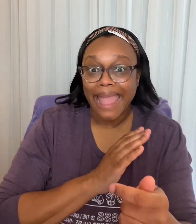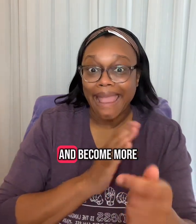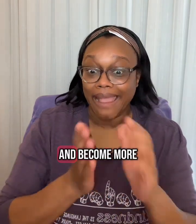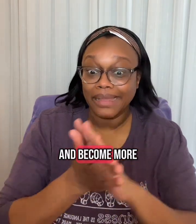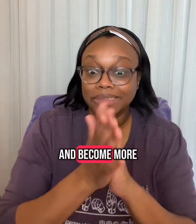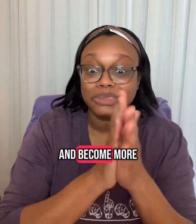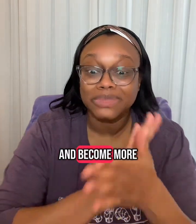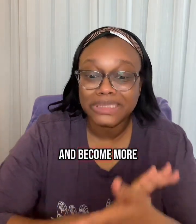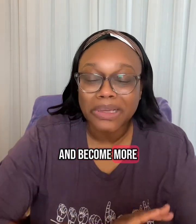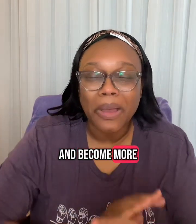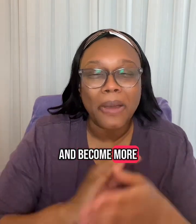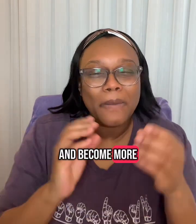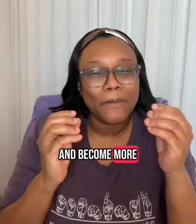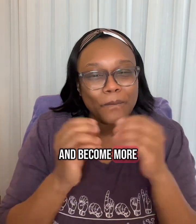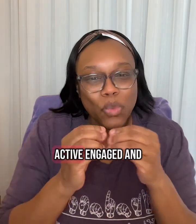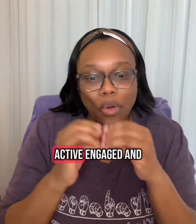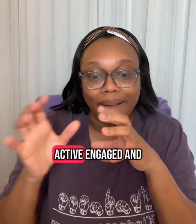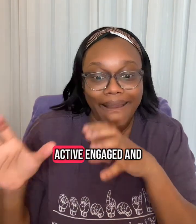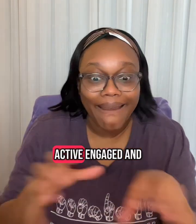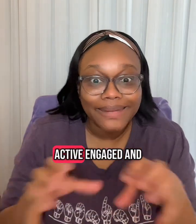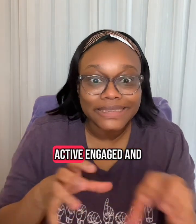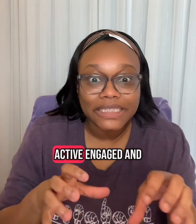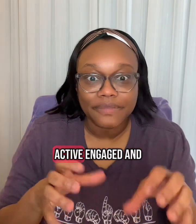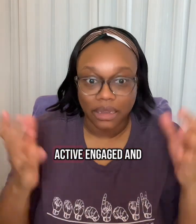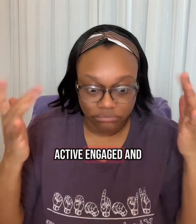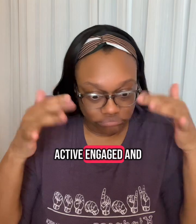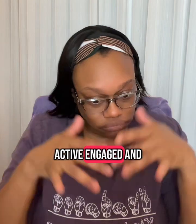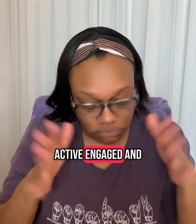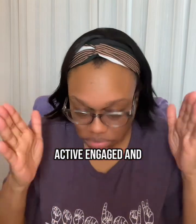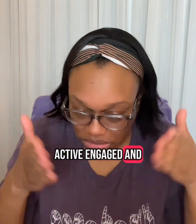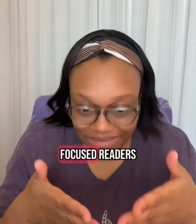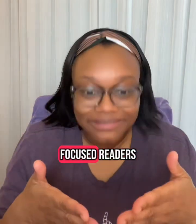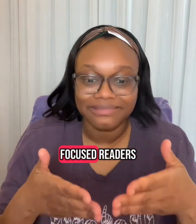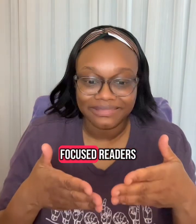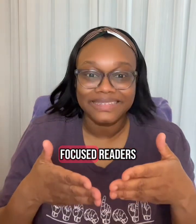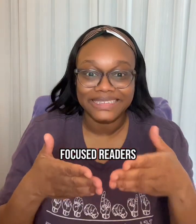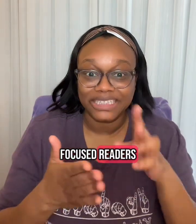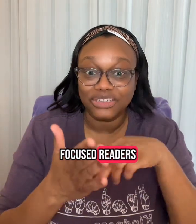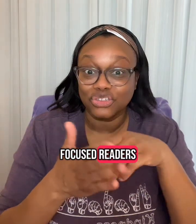and become more active, engaged, and focused readers.